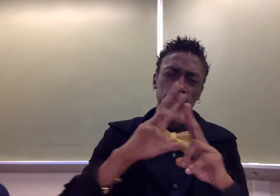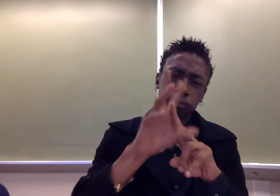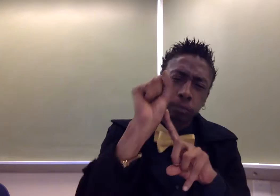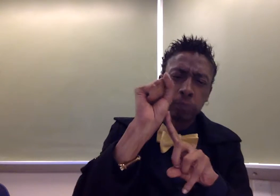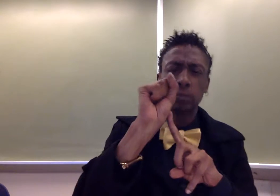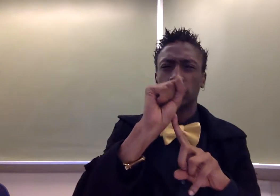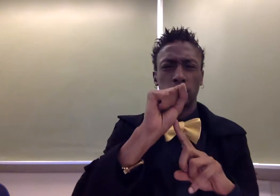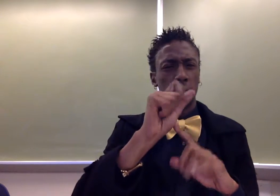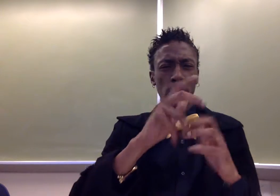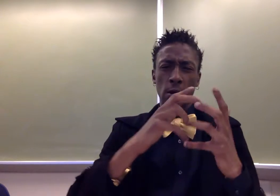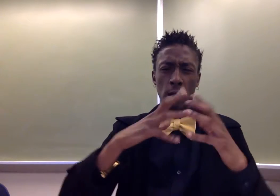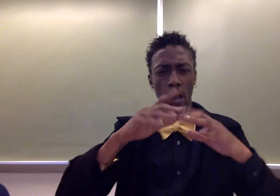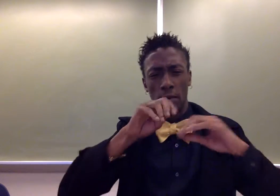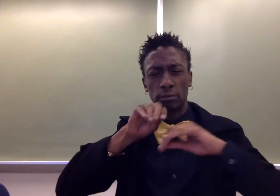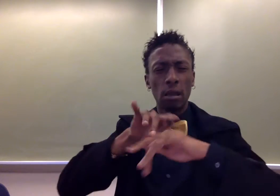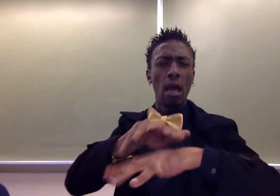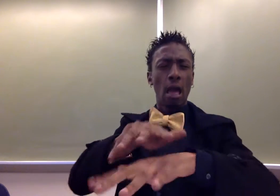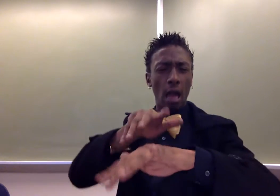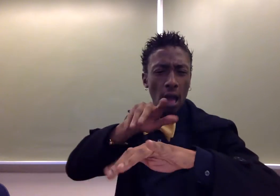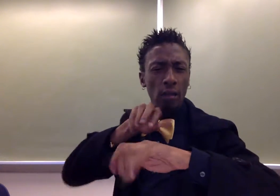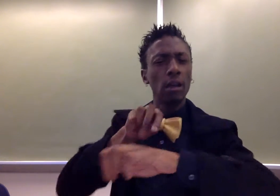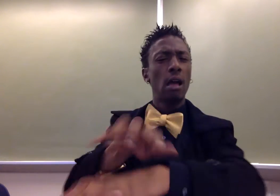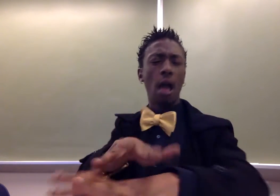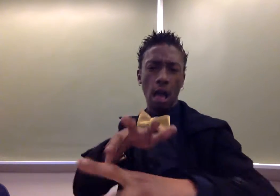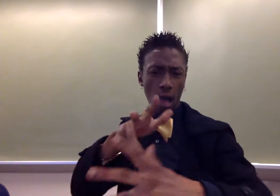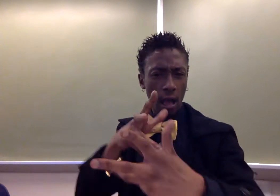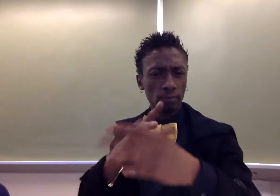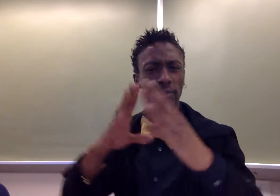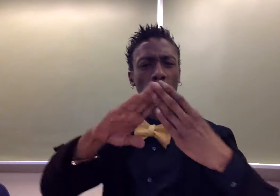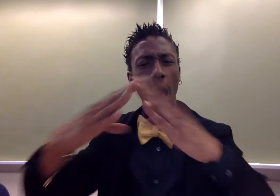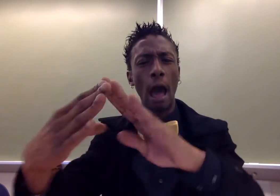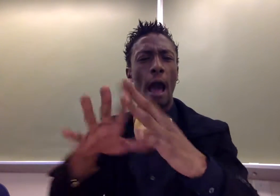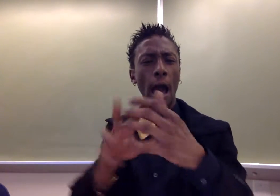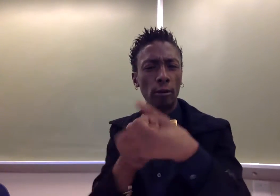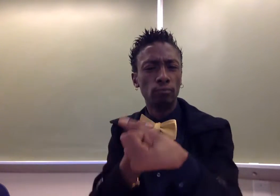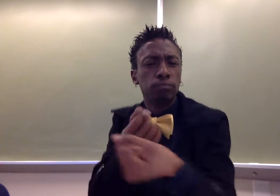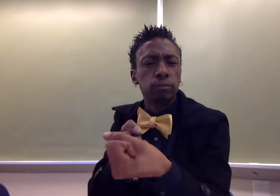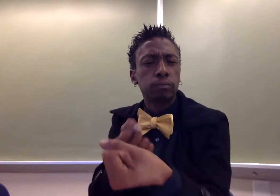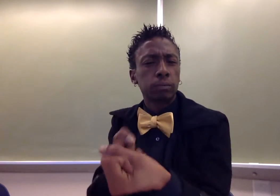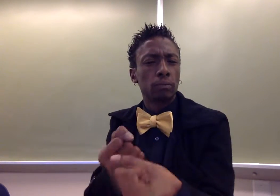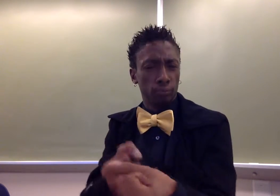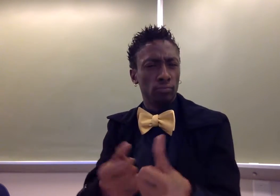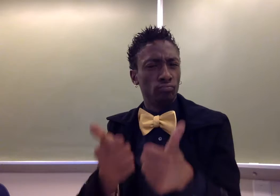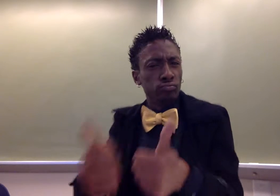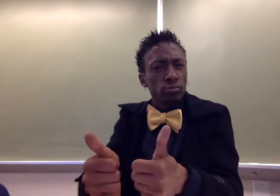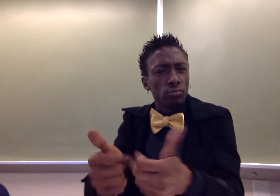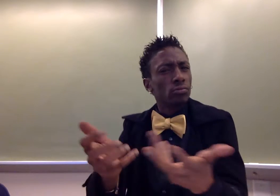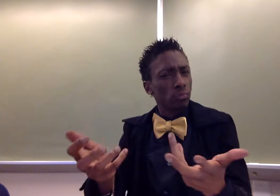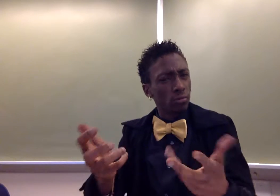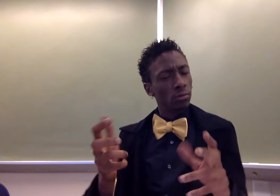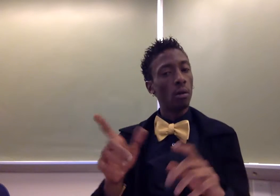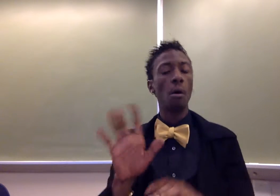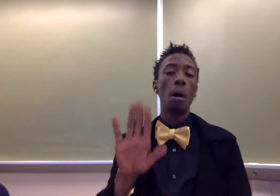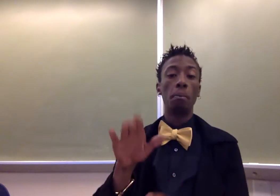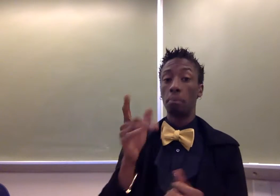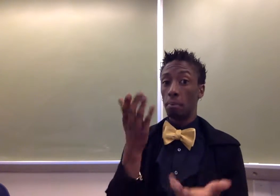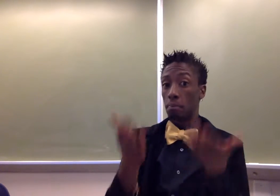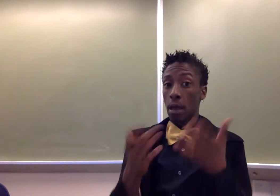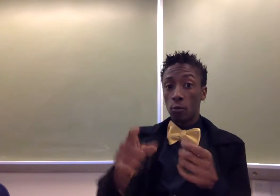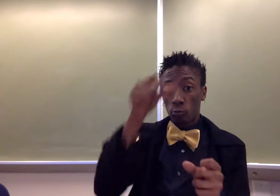of you remember about a year and a half ago, it wasn't that big in the news, but there were reports